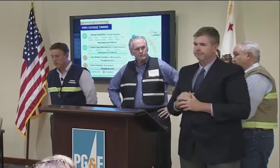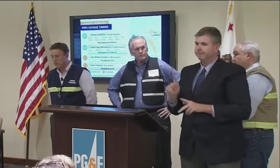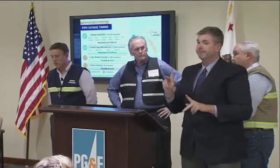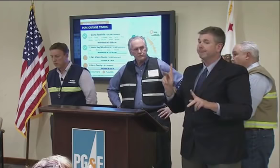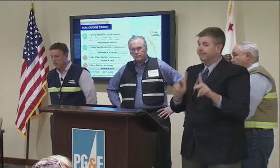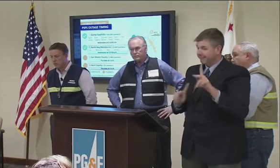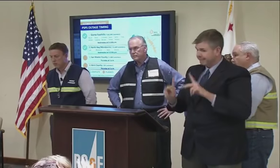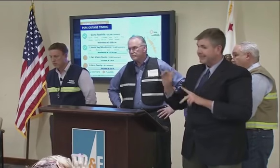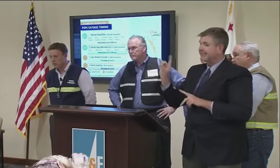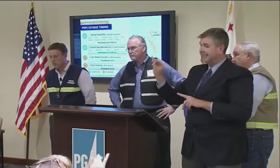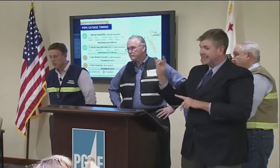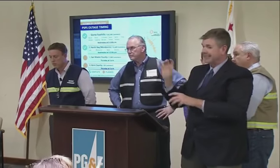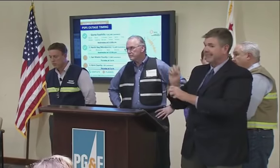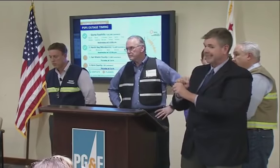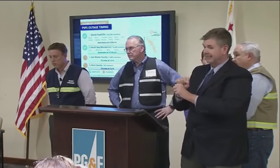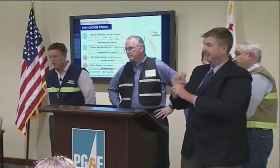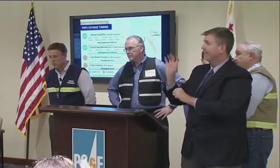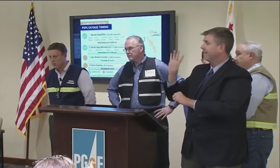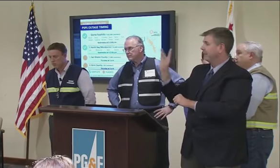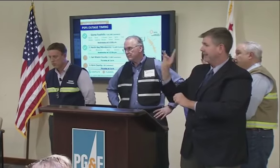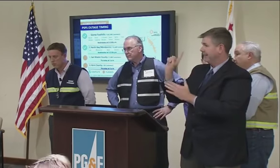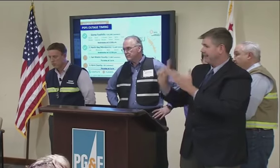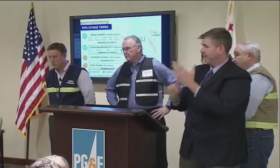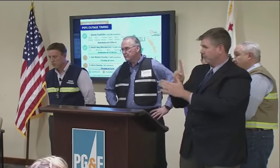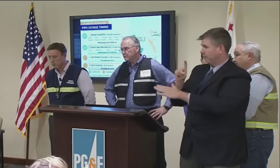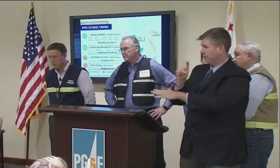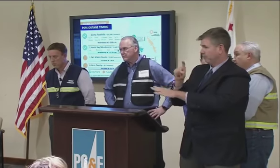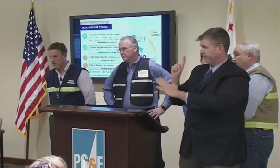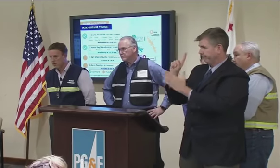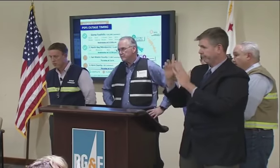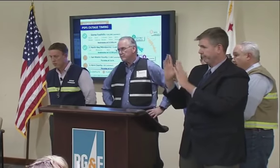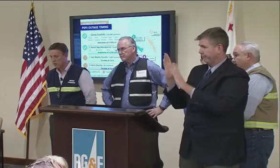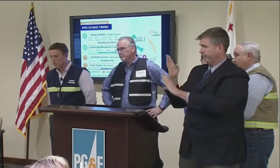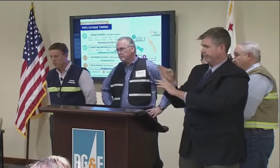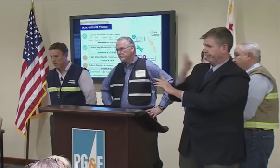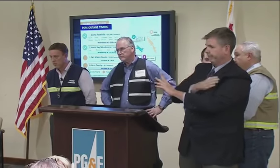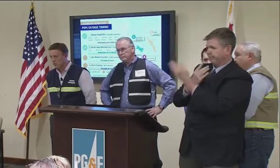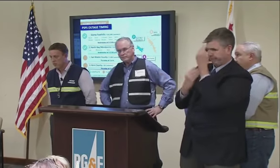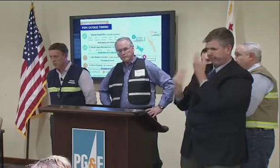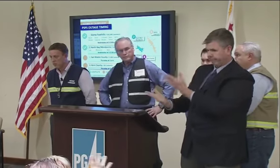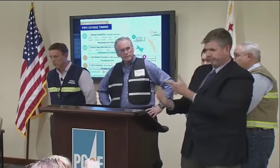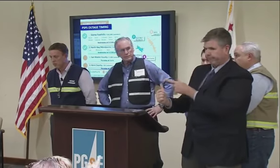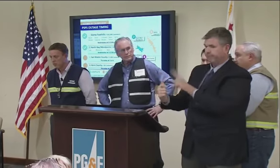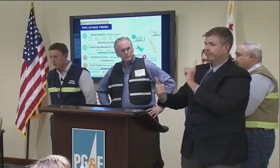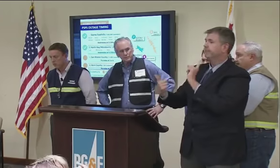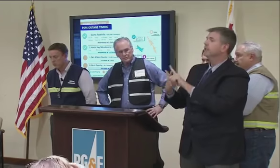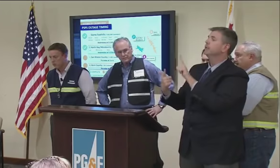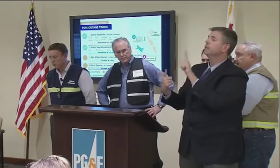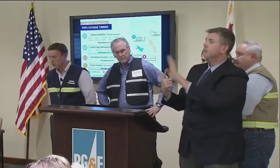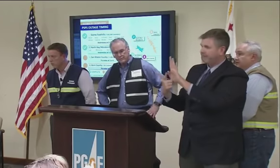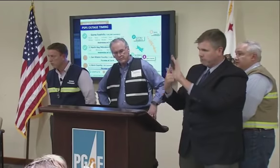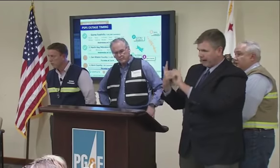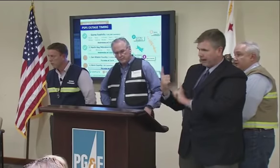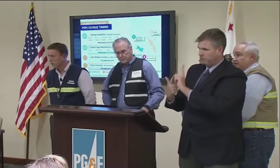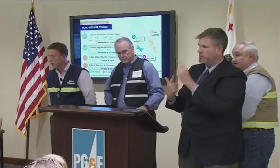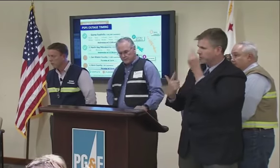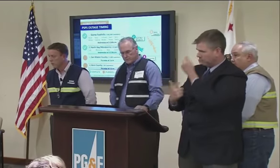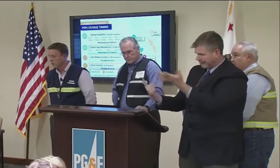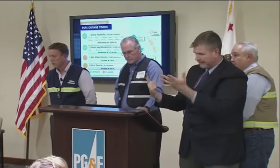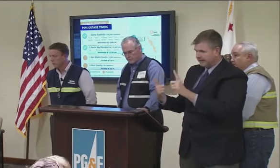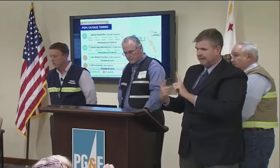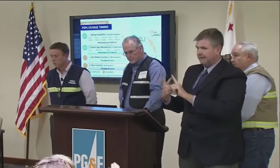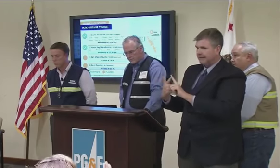notice, a 24-hour notice, and a 0 to 4 hour notice, and those were all going out the 2 previous days and then again this morning.